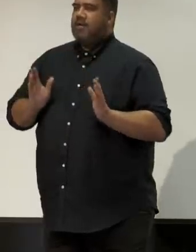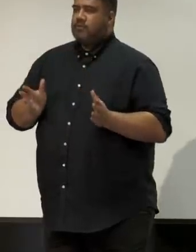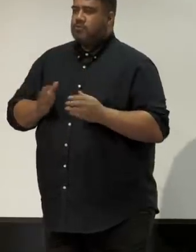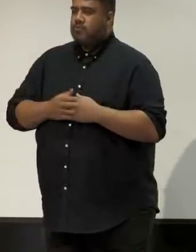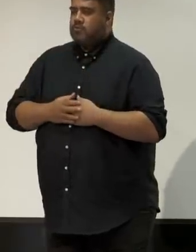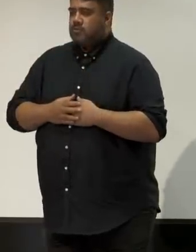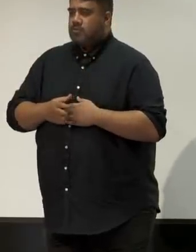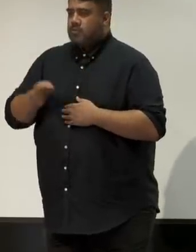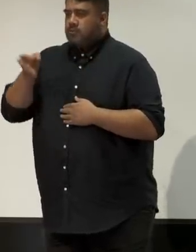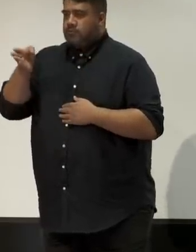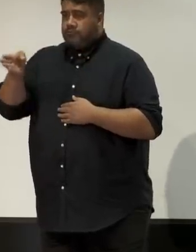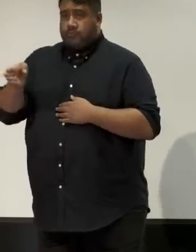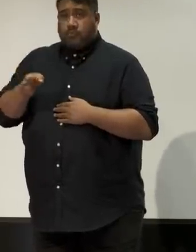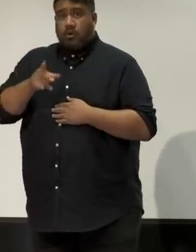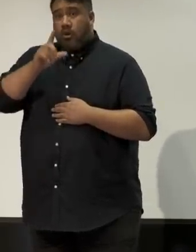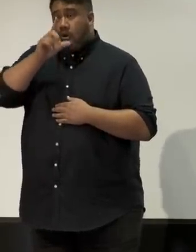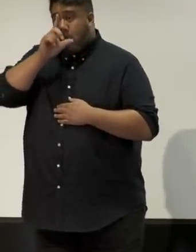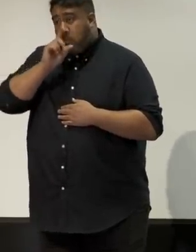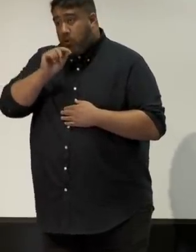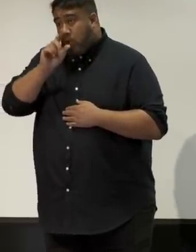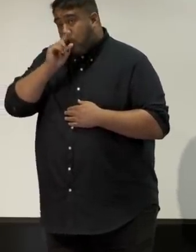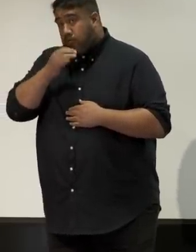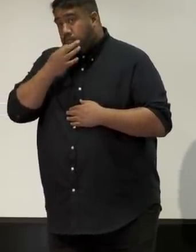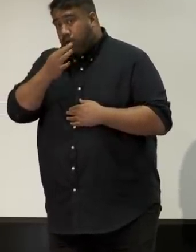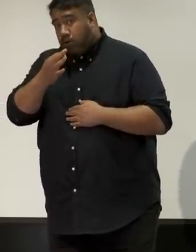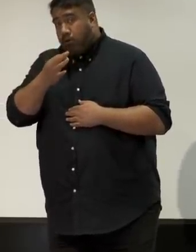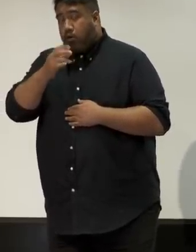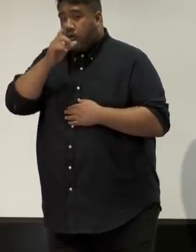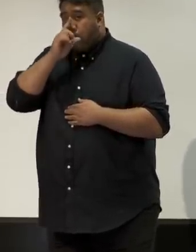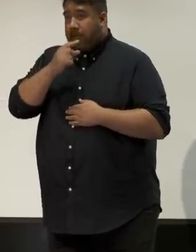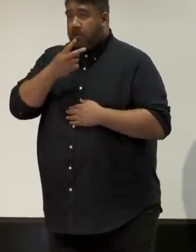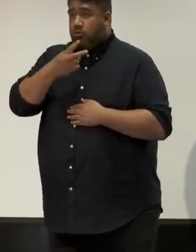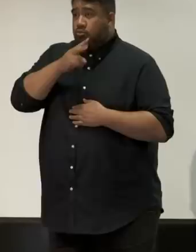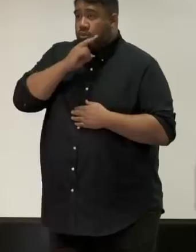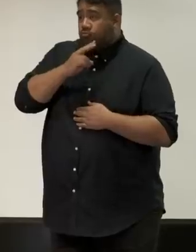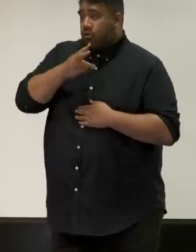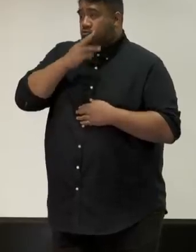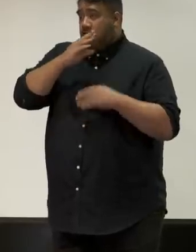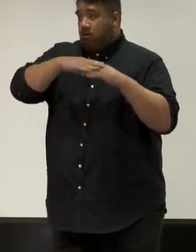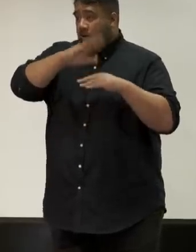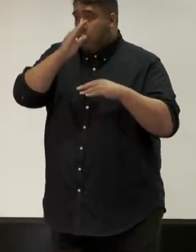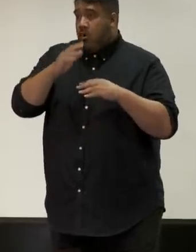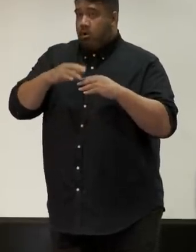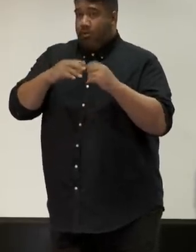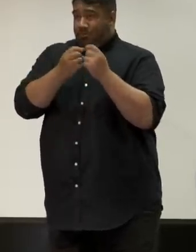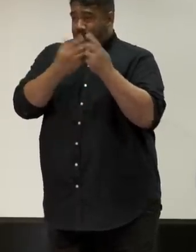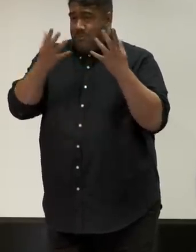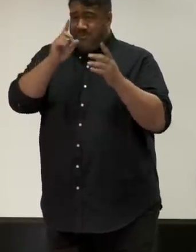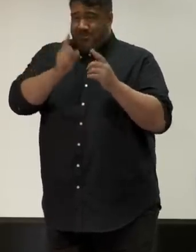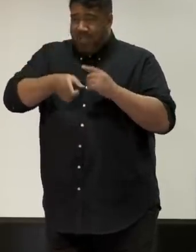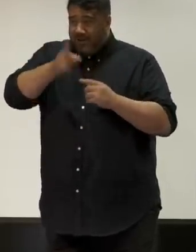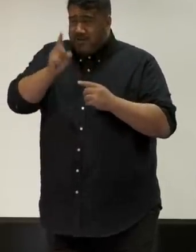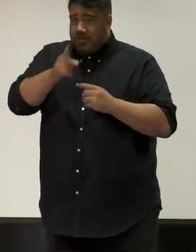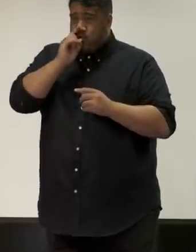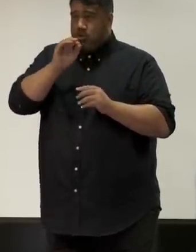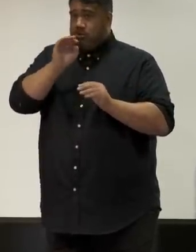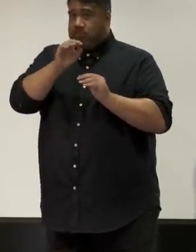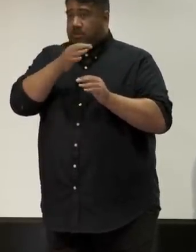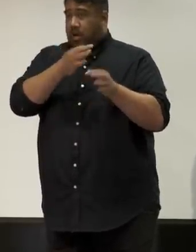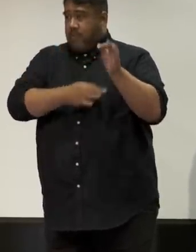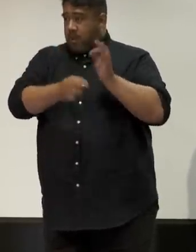of hundred to thousands or to several hundred? What can we expect? Yeah, well, look, in some cases they